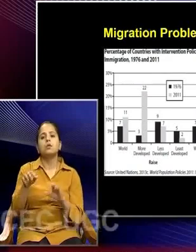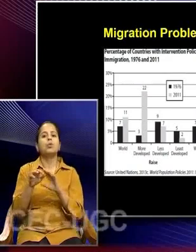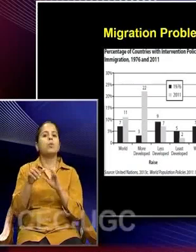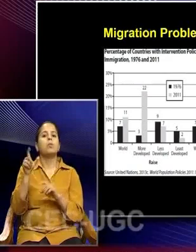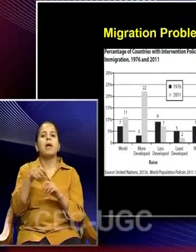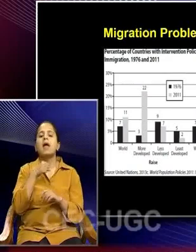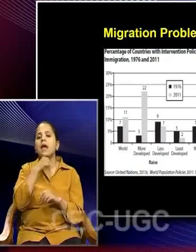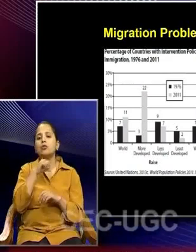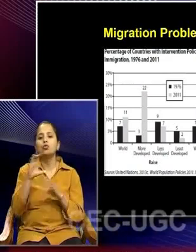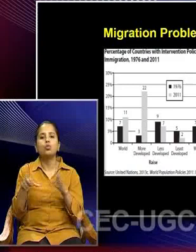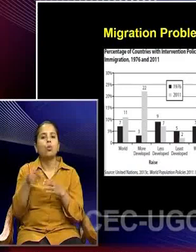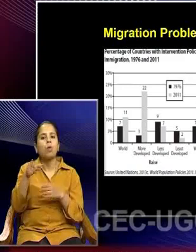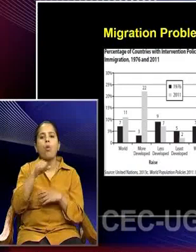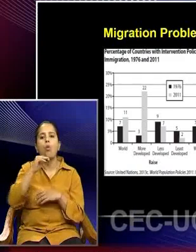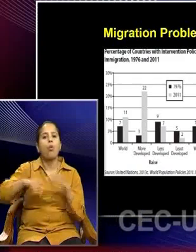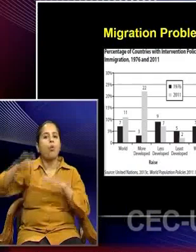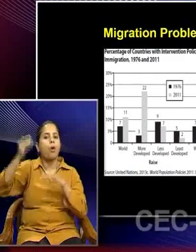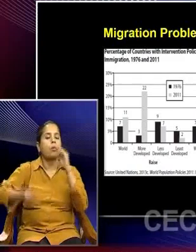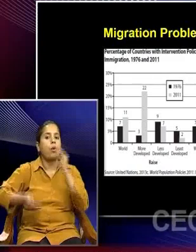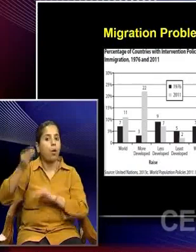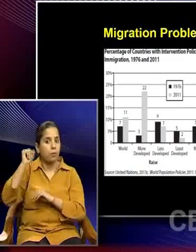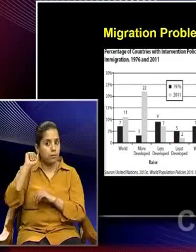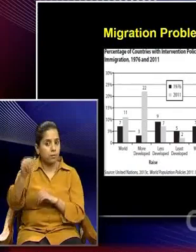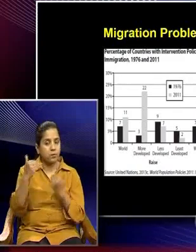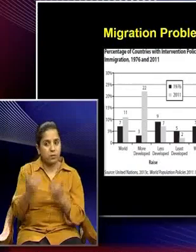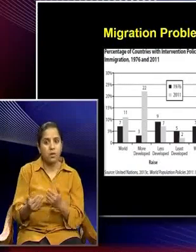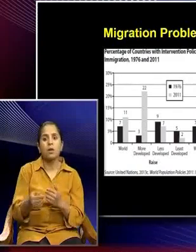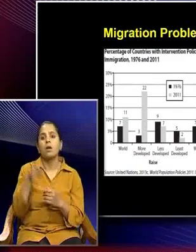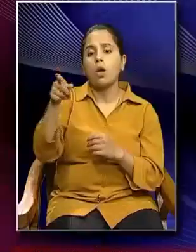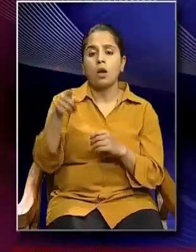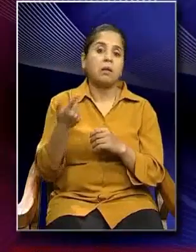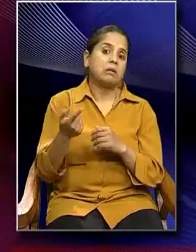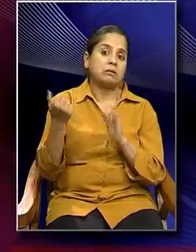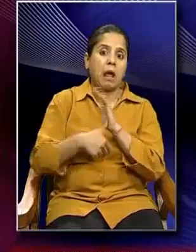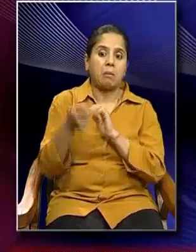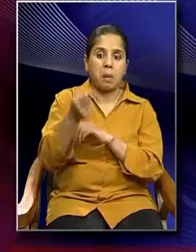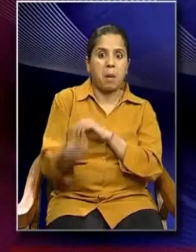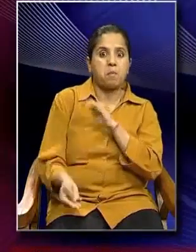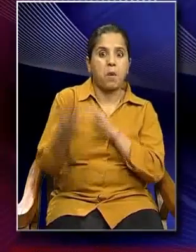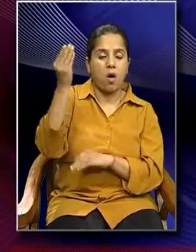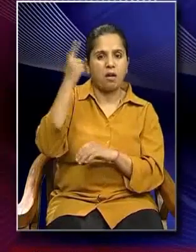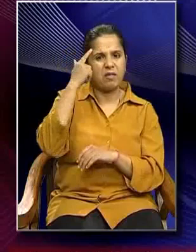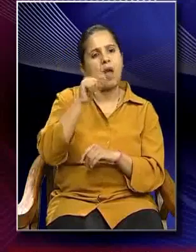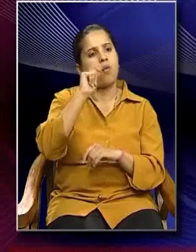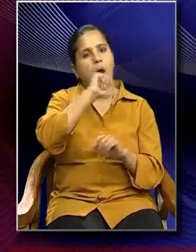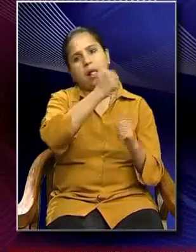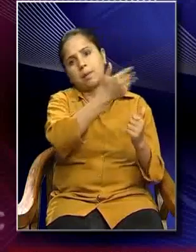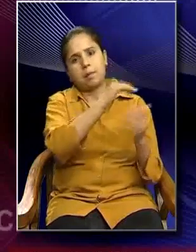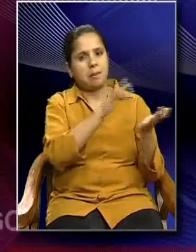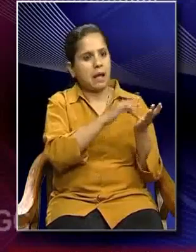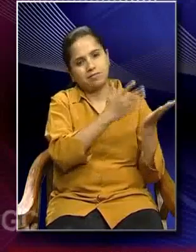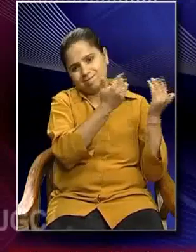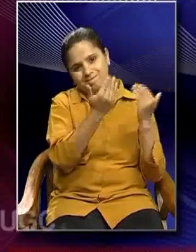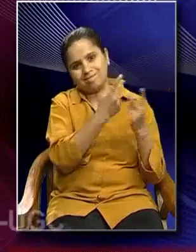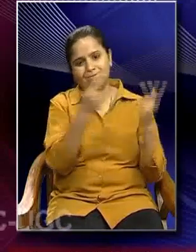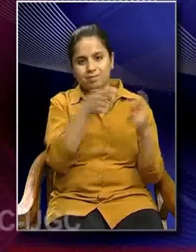group, and of course because the native population, the wage rates are very high, so therefore they are, instead of